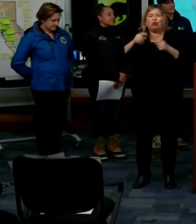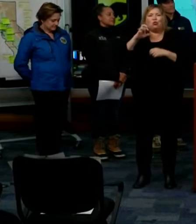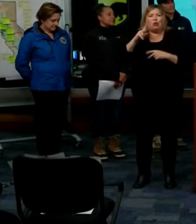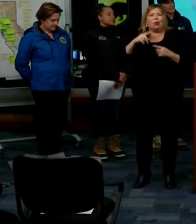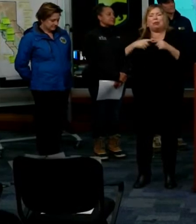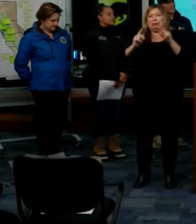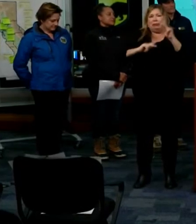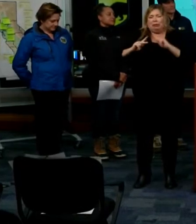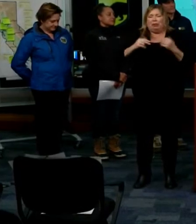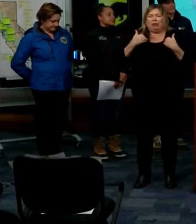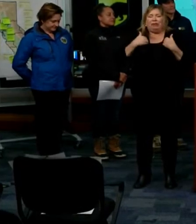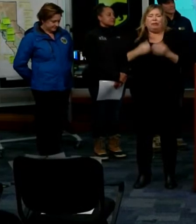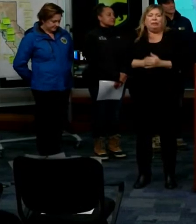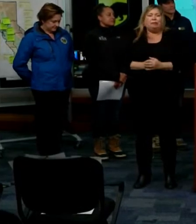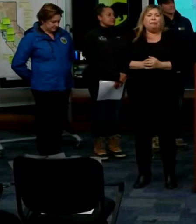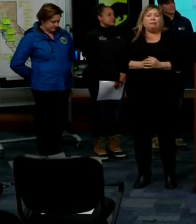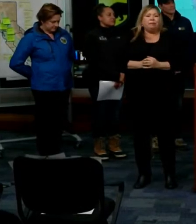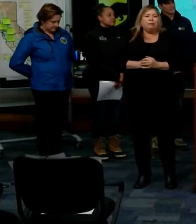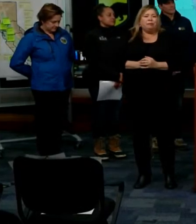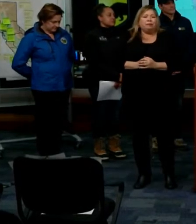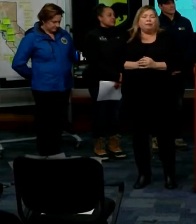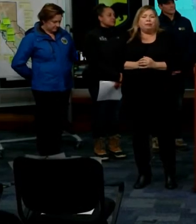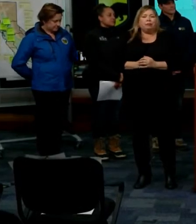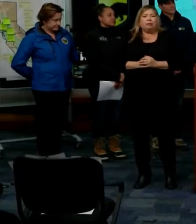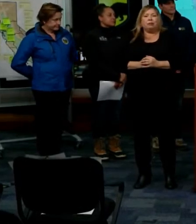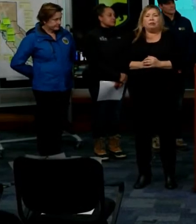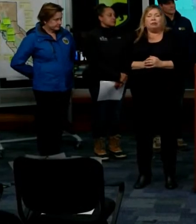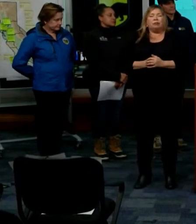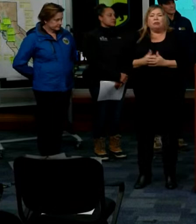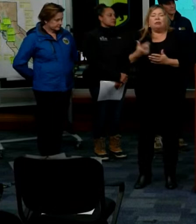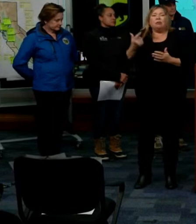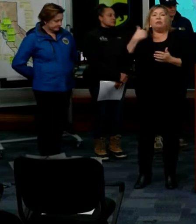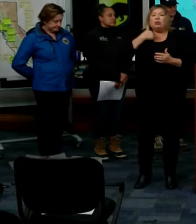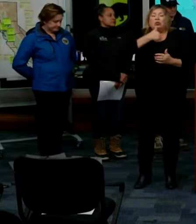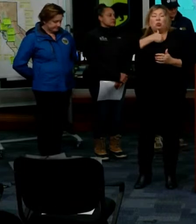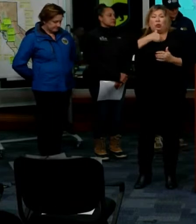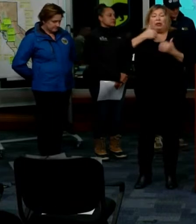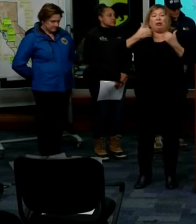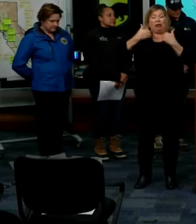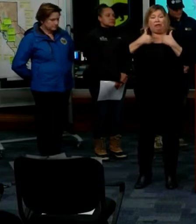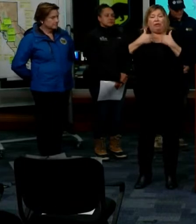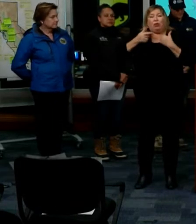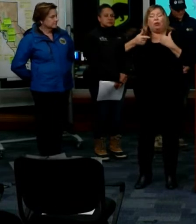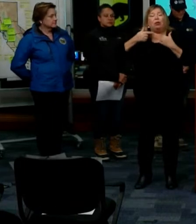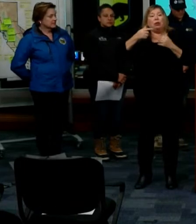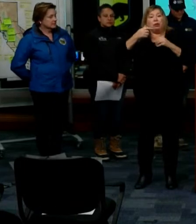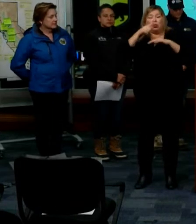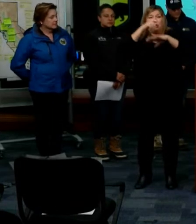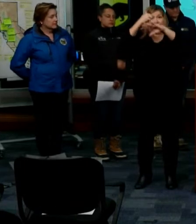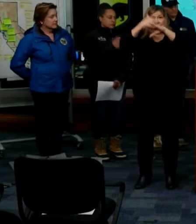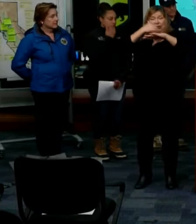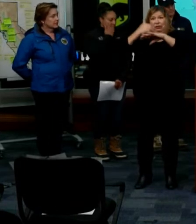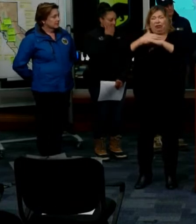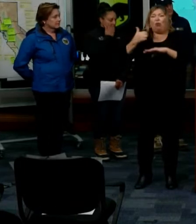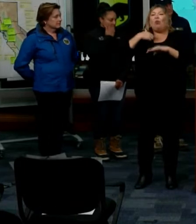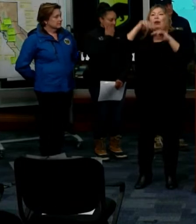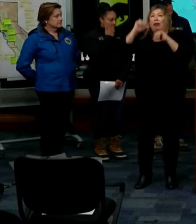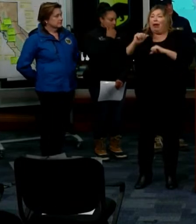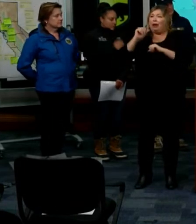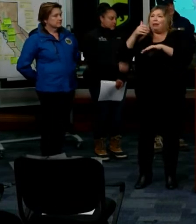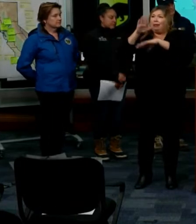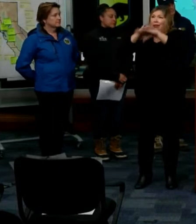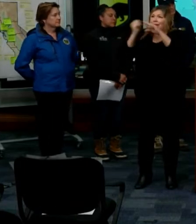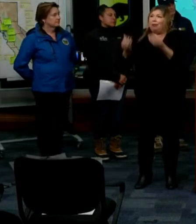the resources, our capacity to surge is substantially greater than what we've currently